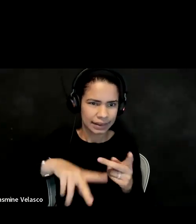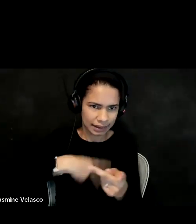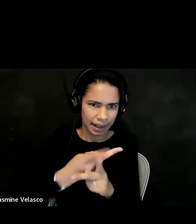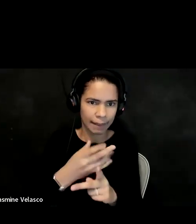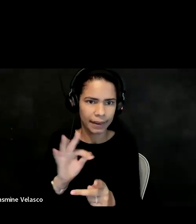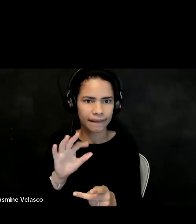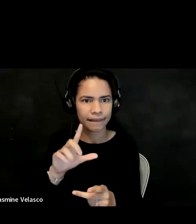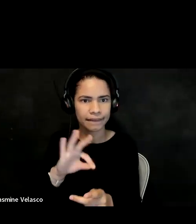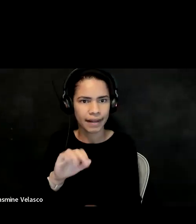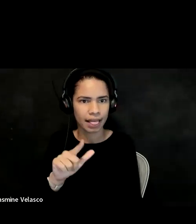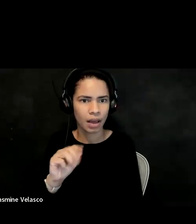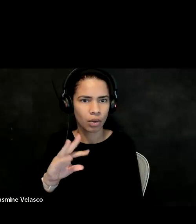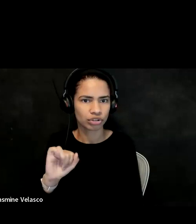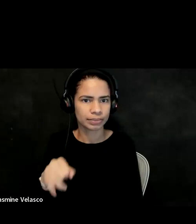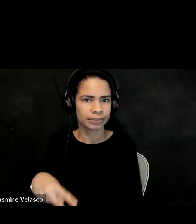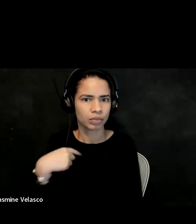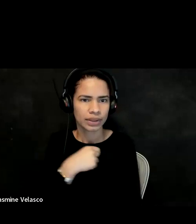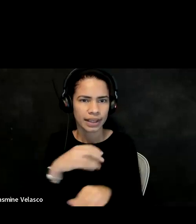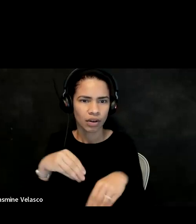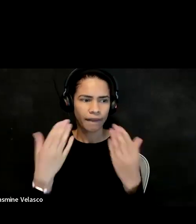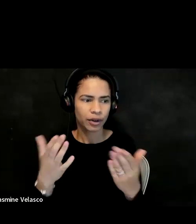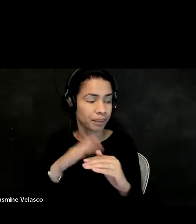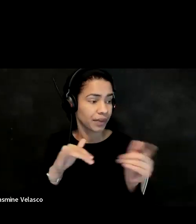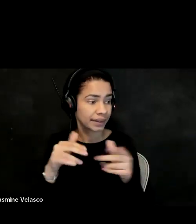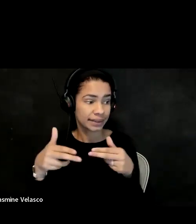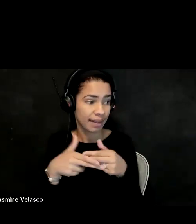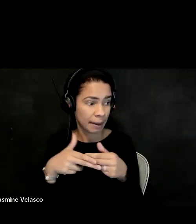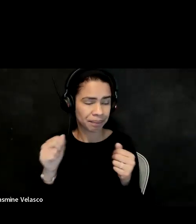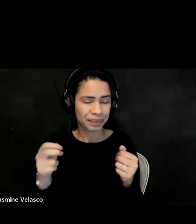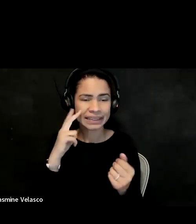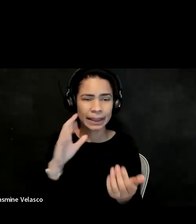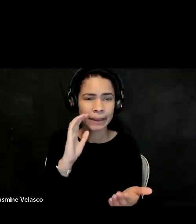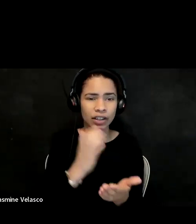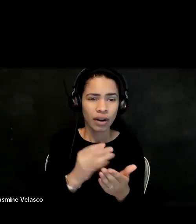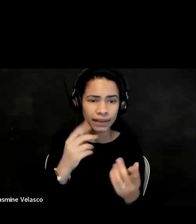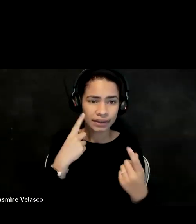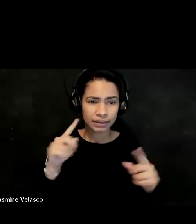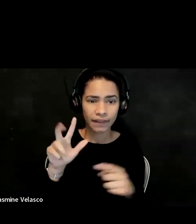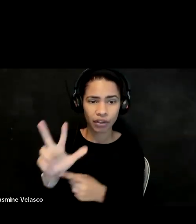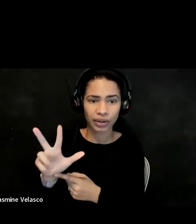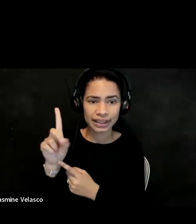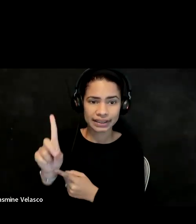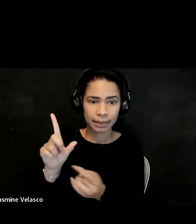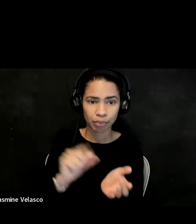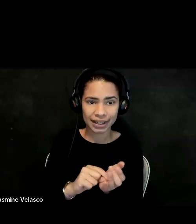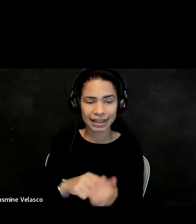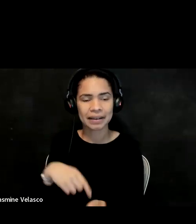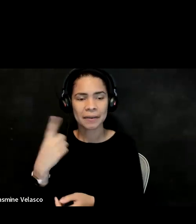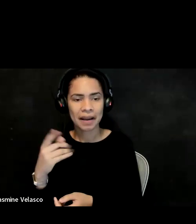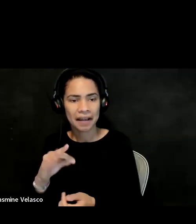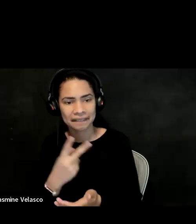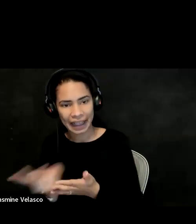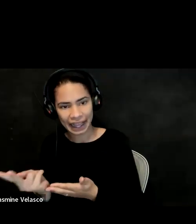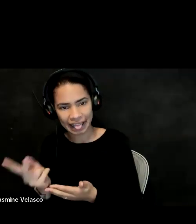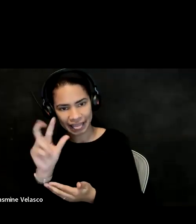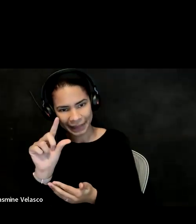fill for some students. So on the slide here, you can see a picture of successful 3D printing and a little bit of a fail, which is also part